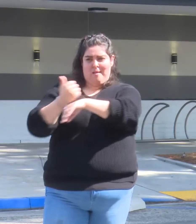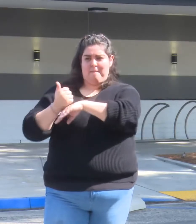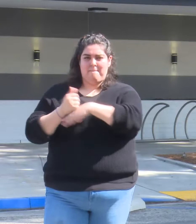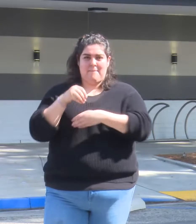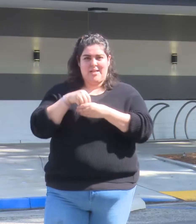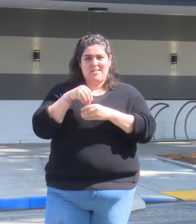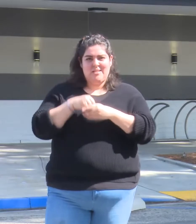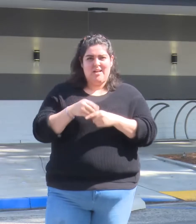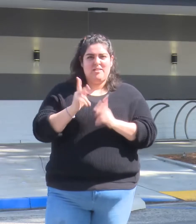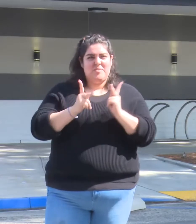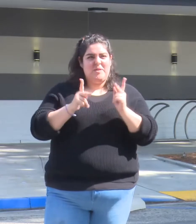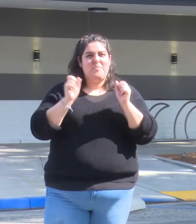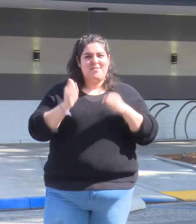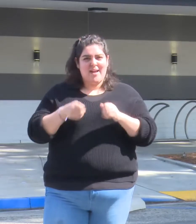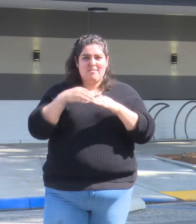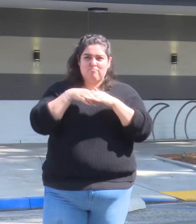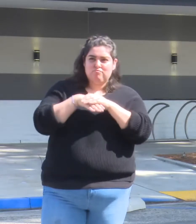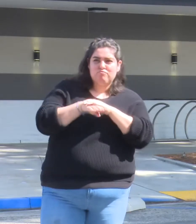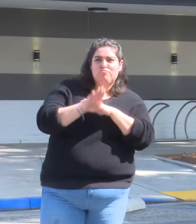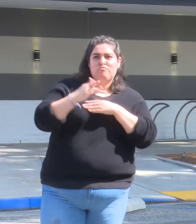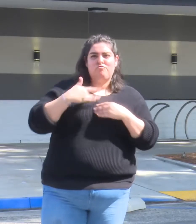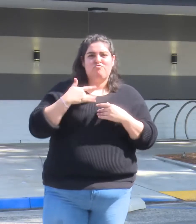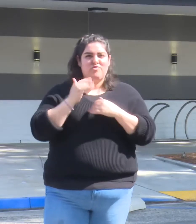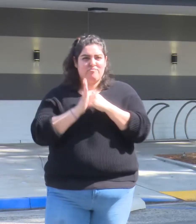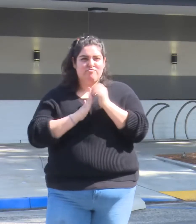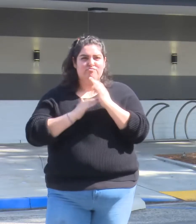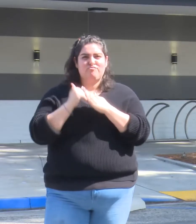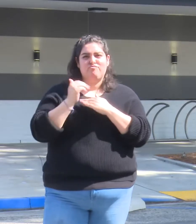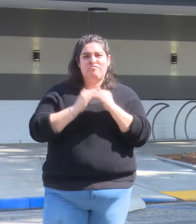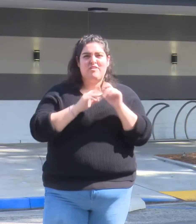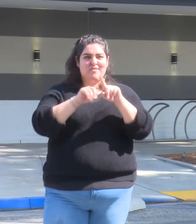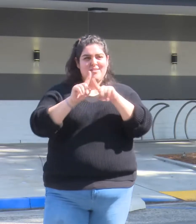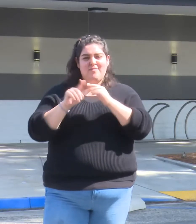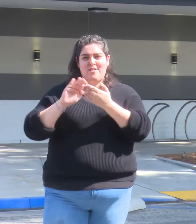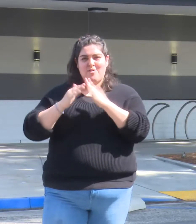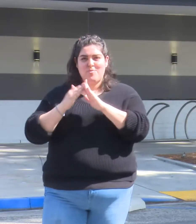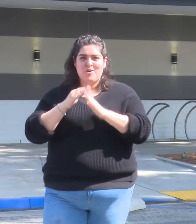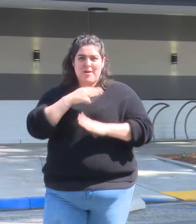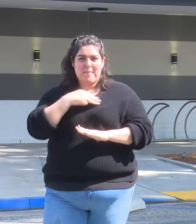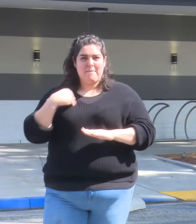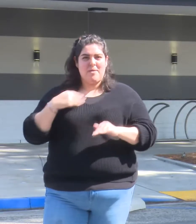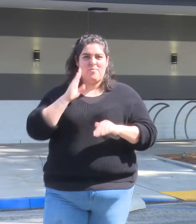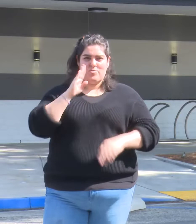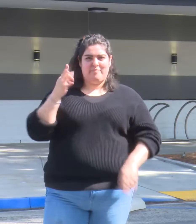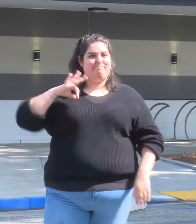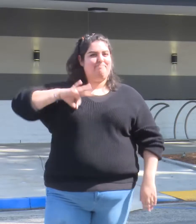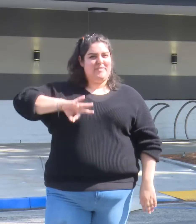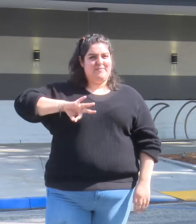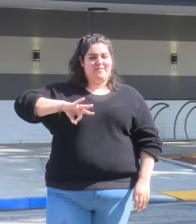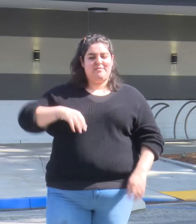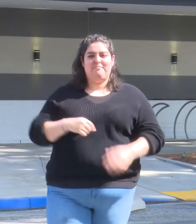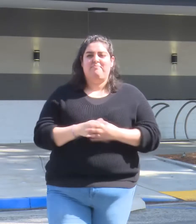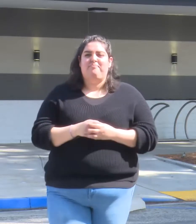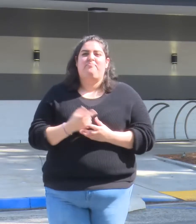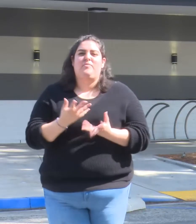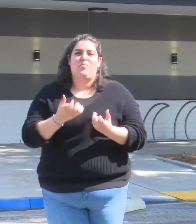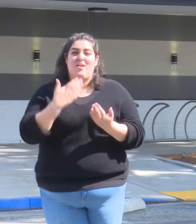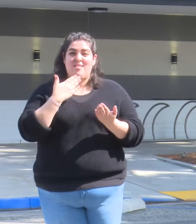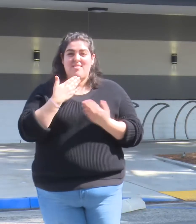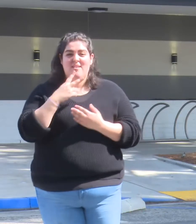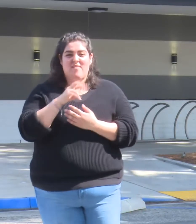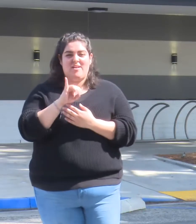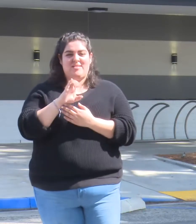be inviting and dynamic for our many community members that are going to benefit from this. I want to thank the Vice